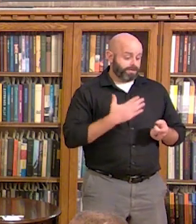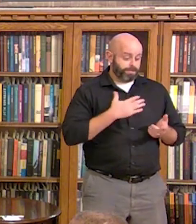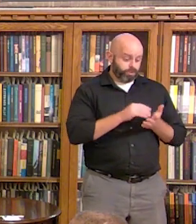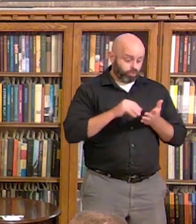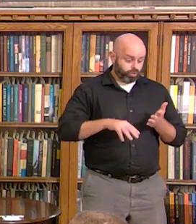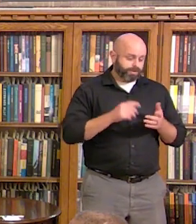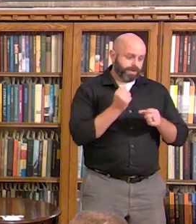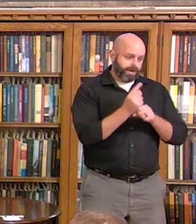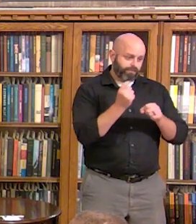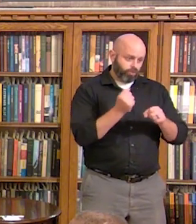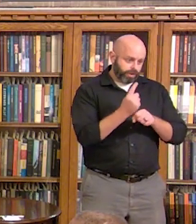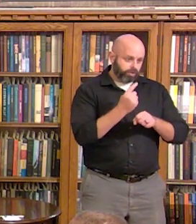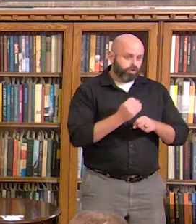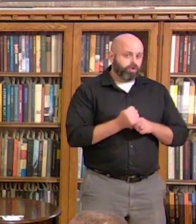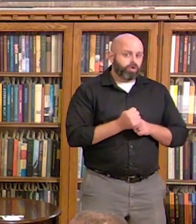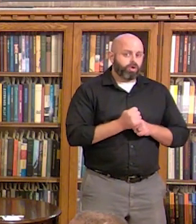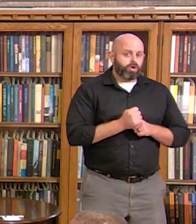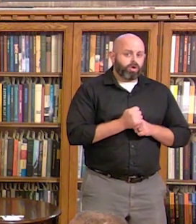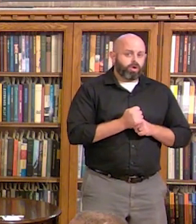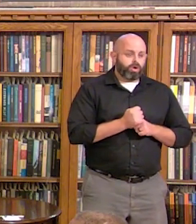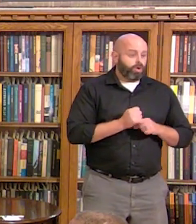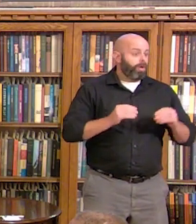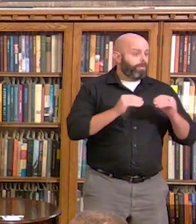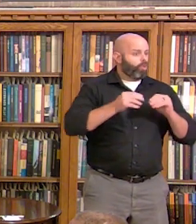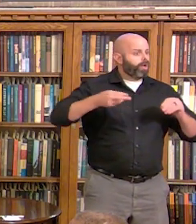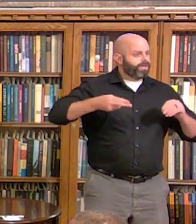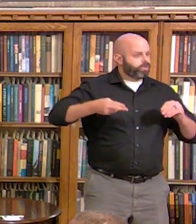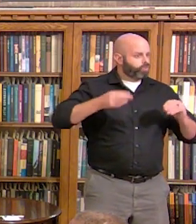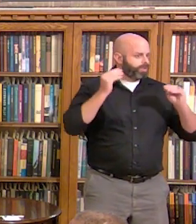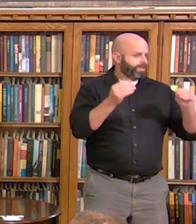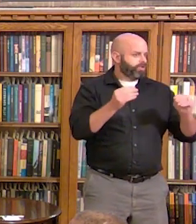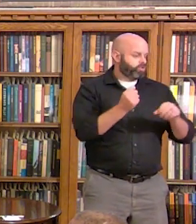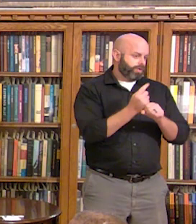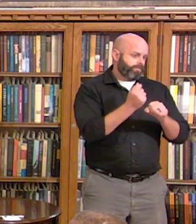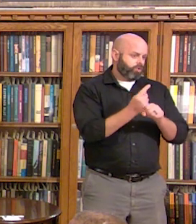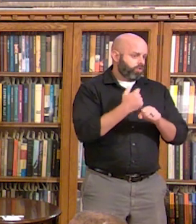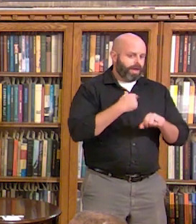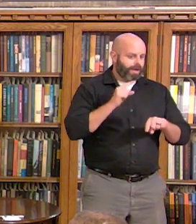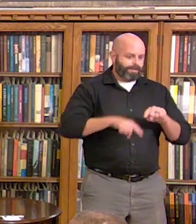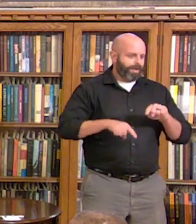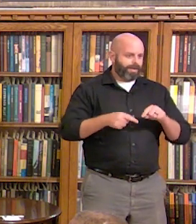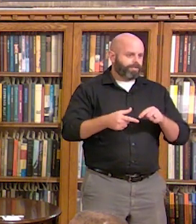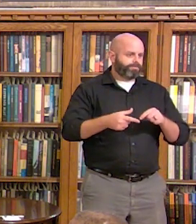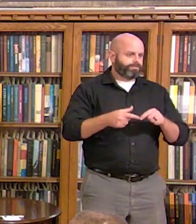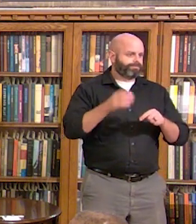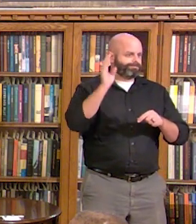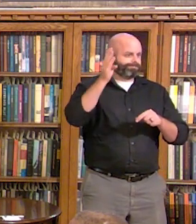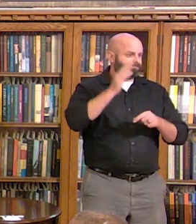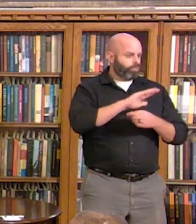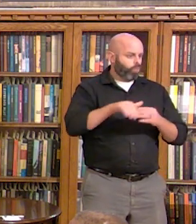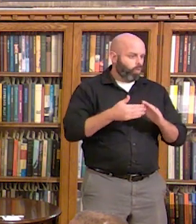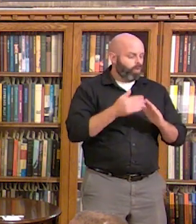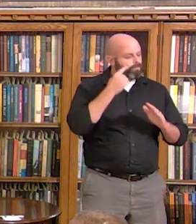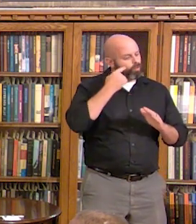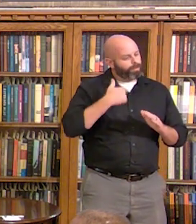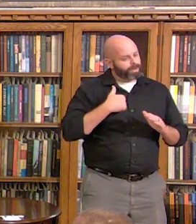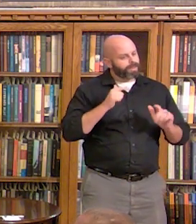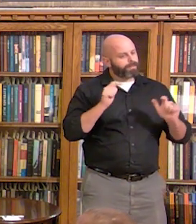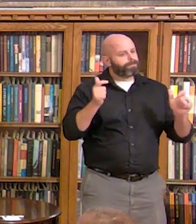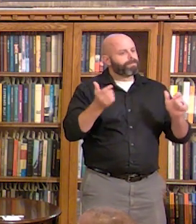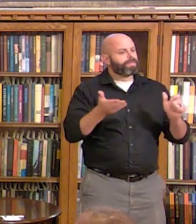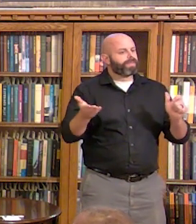that there's each year there's more and more history to teach so I I we just can't cover it all and for me the great thing about